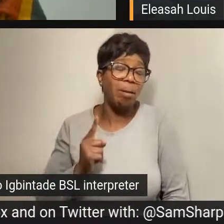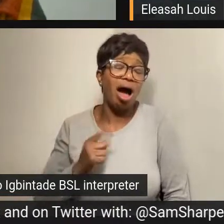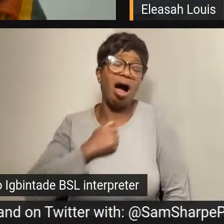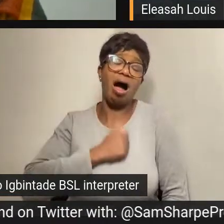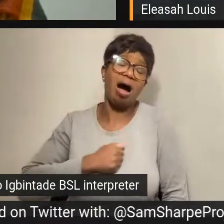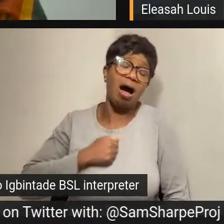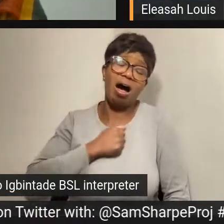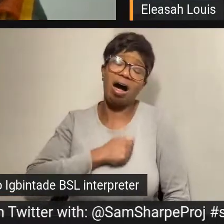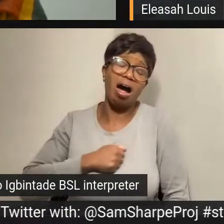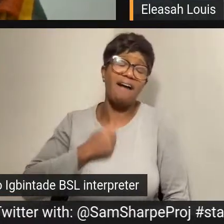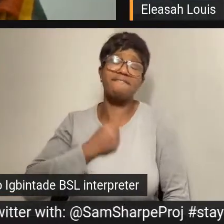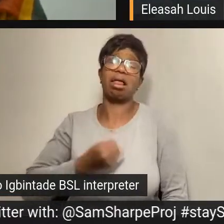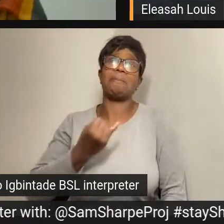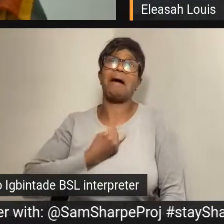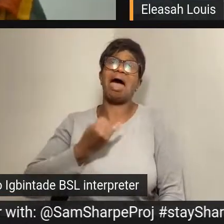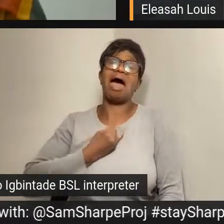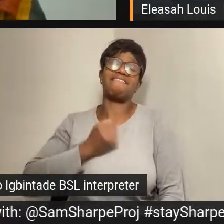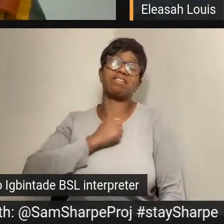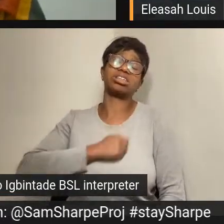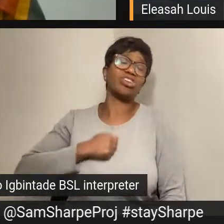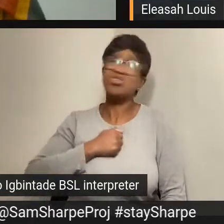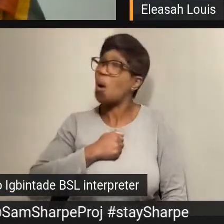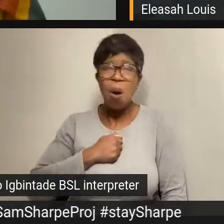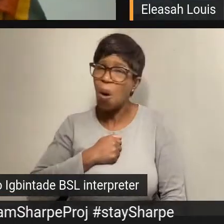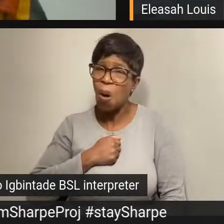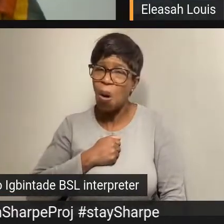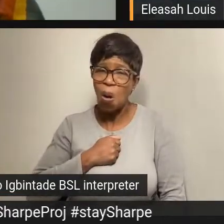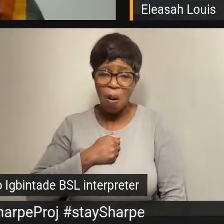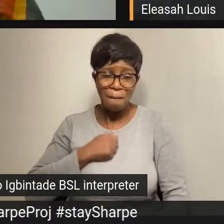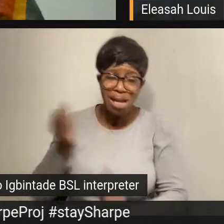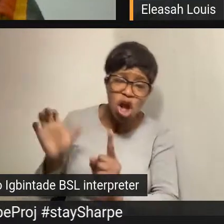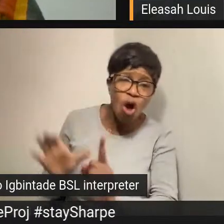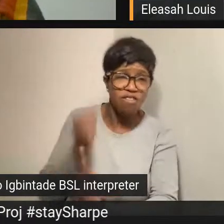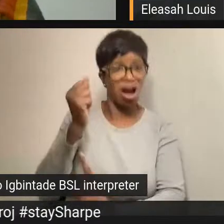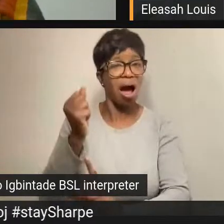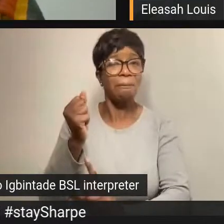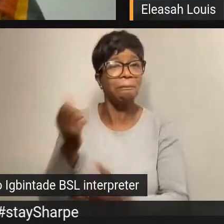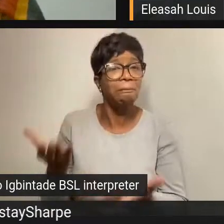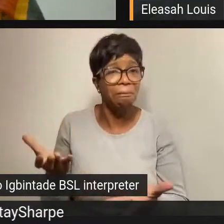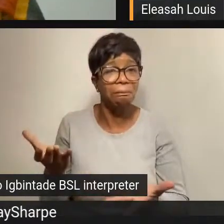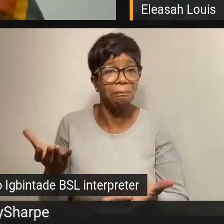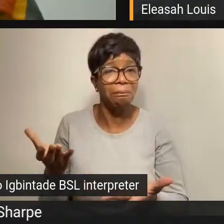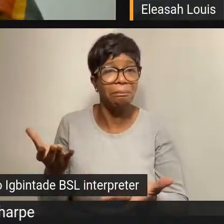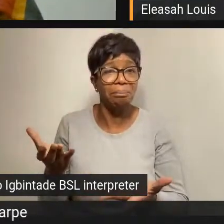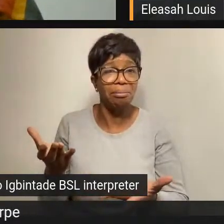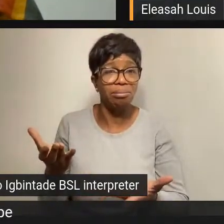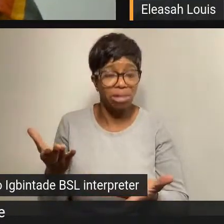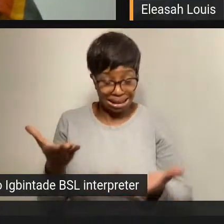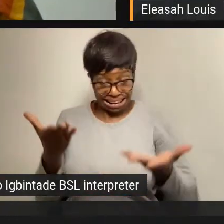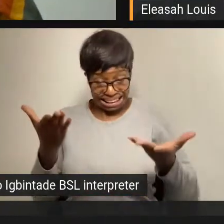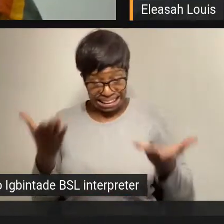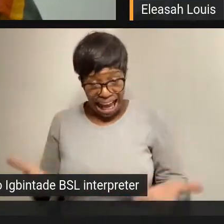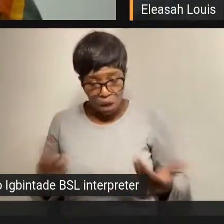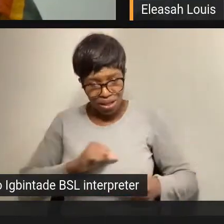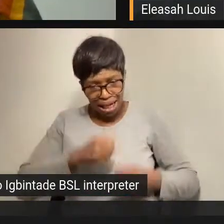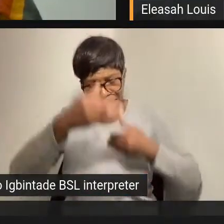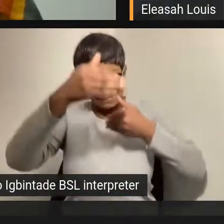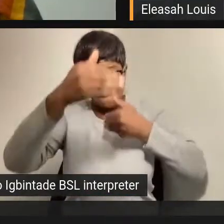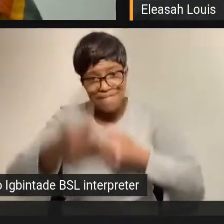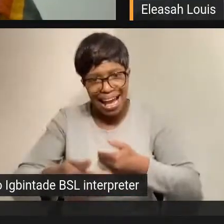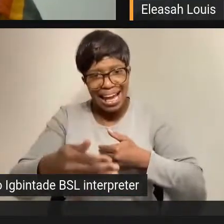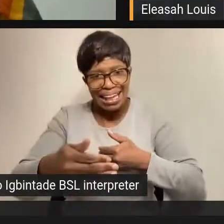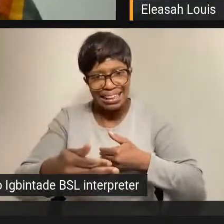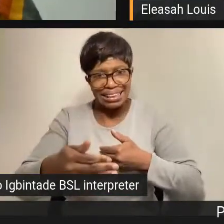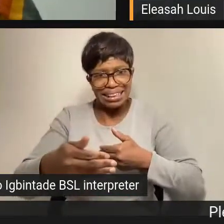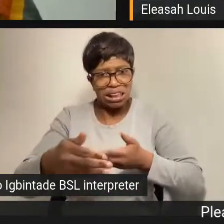not. They have overcome in spite of. And now this next phase of the journey is a journey